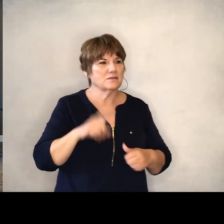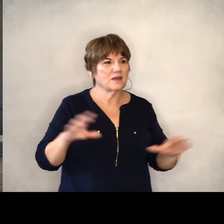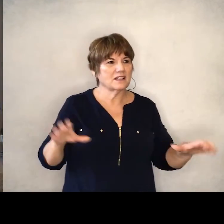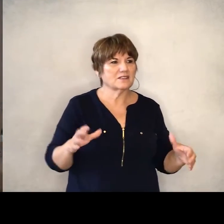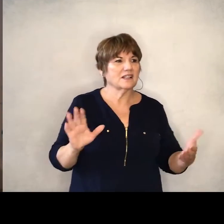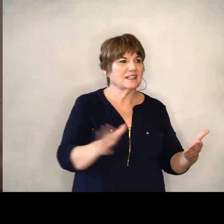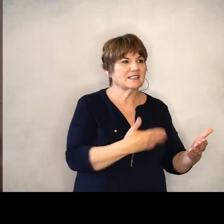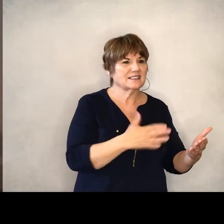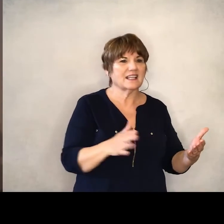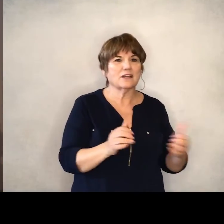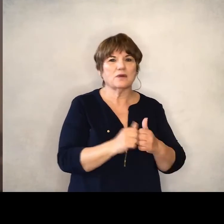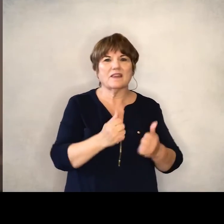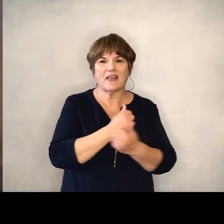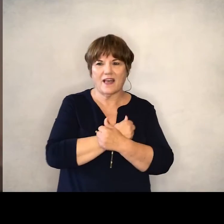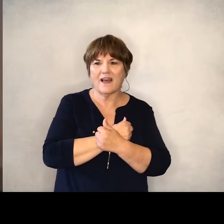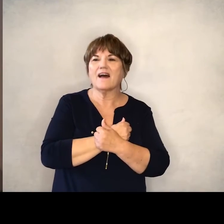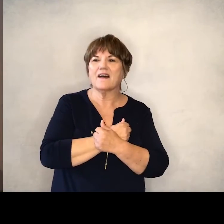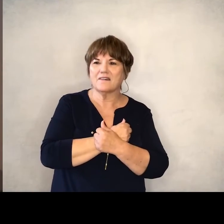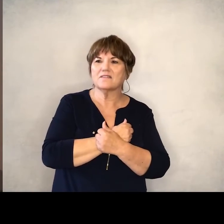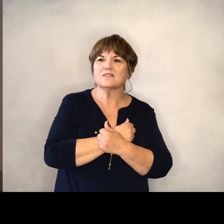love.